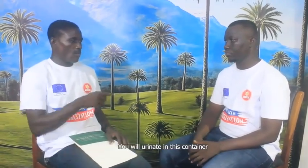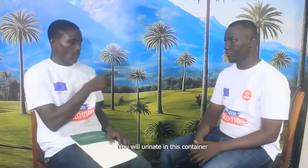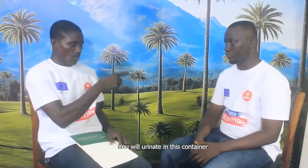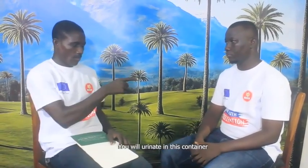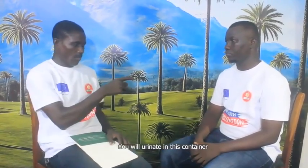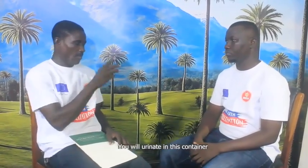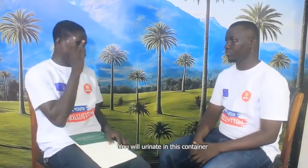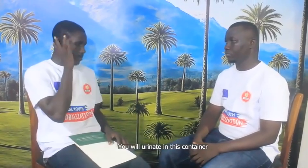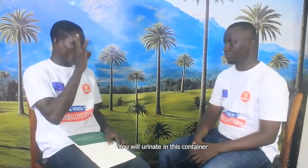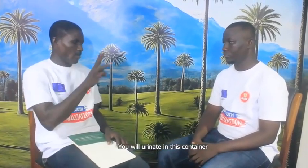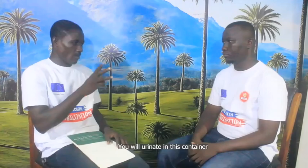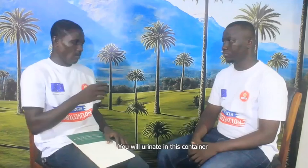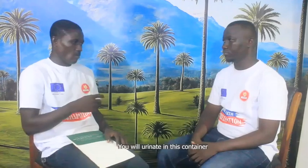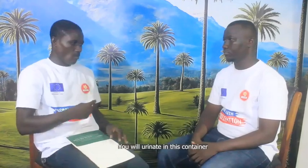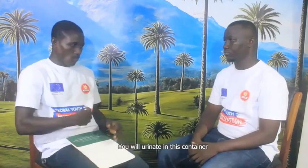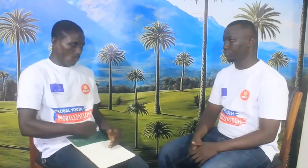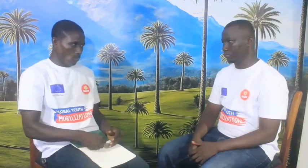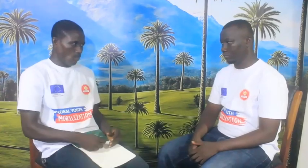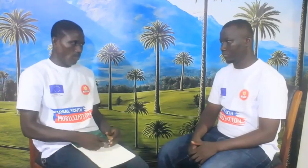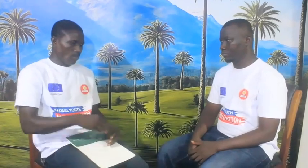You will urinate in this container.